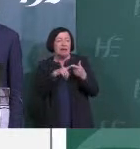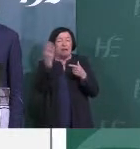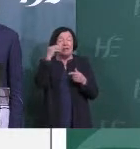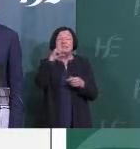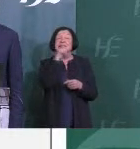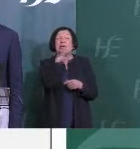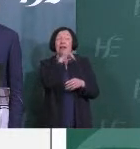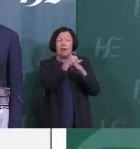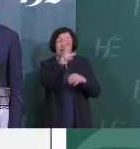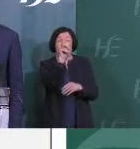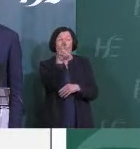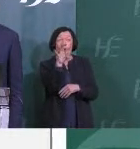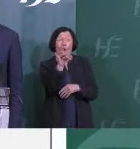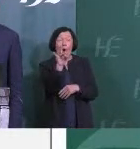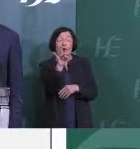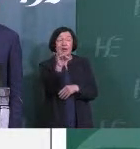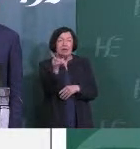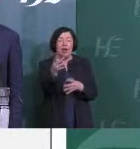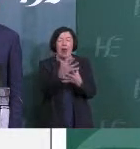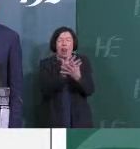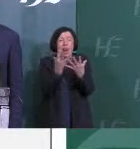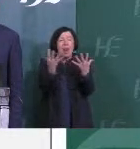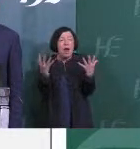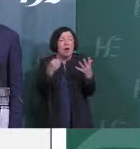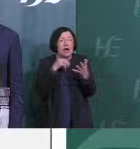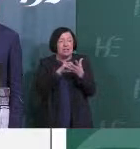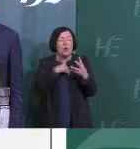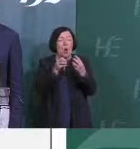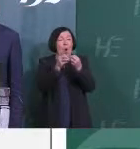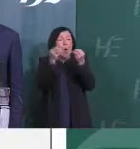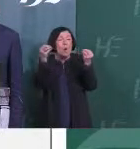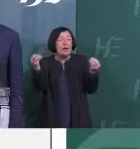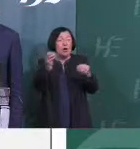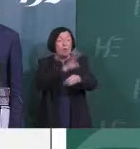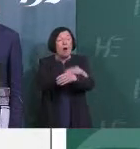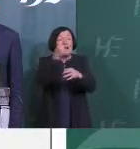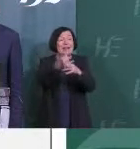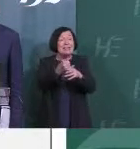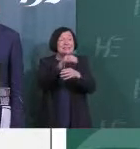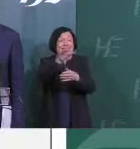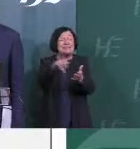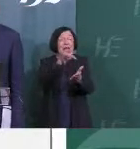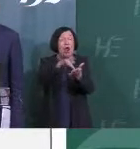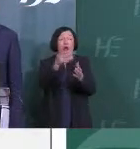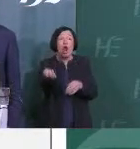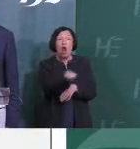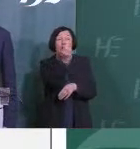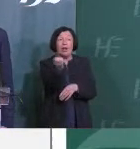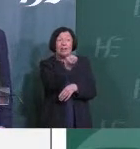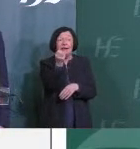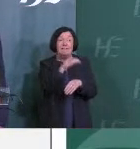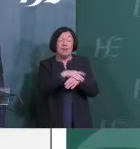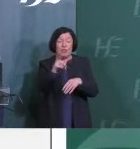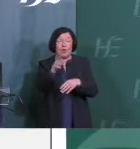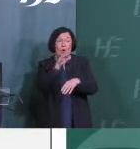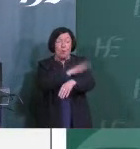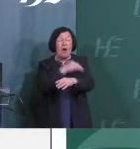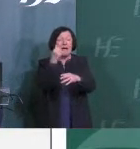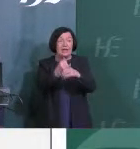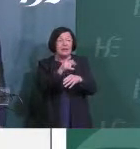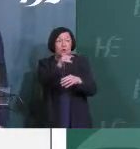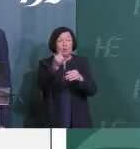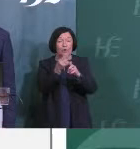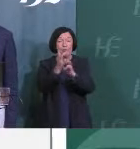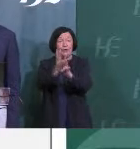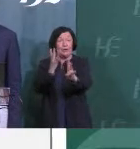Saturday in Cork. We had to open the walk-in the centre early for the walk-in vaccine, those who were